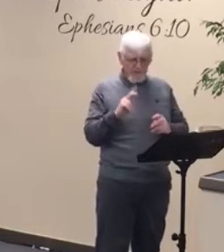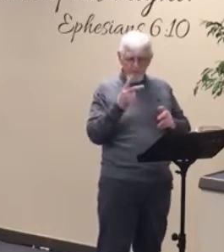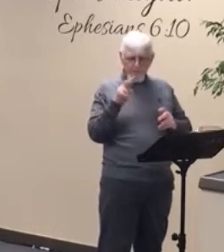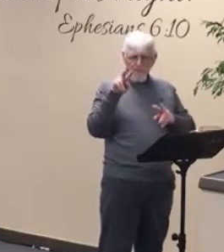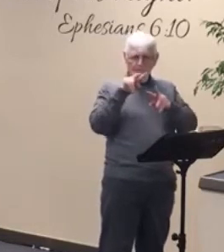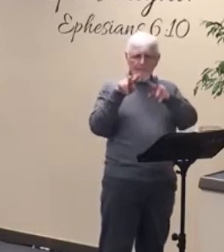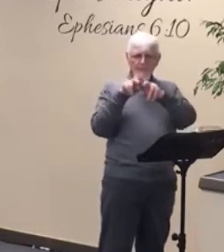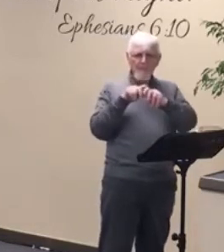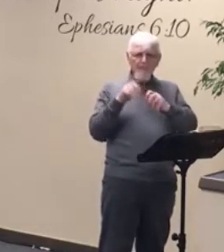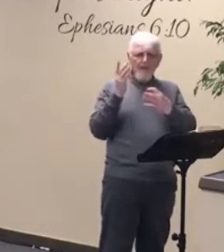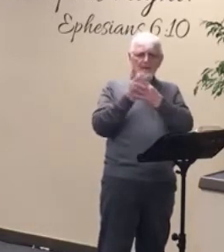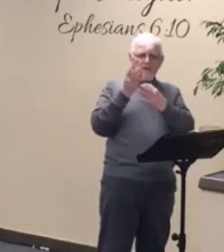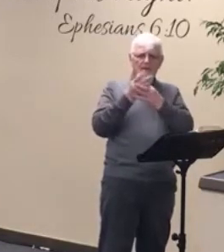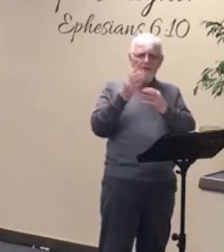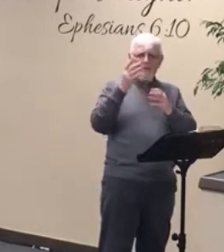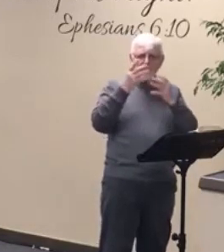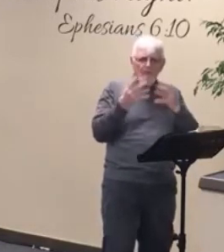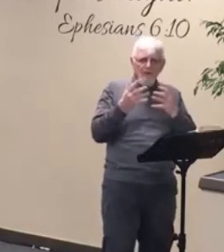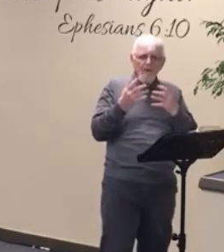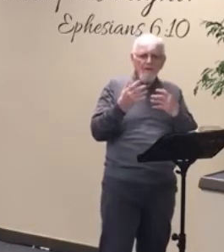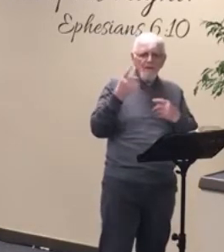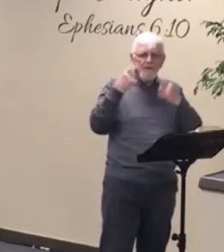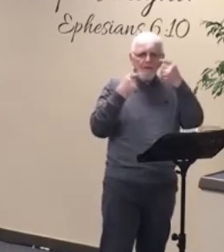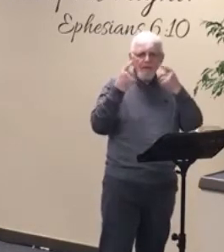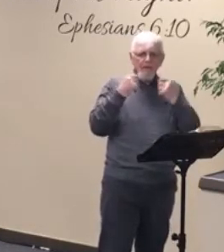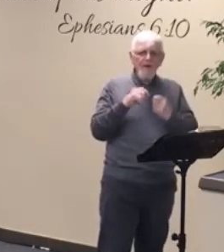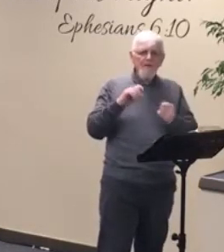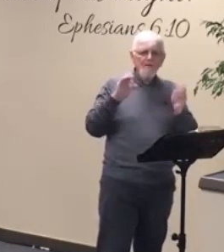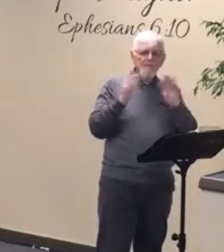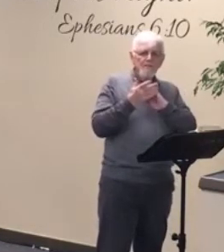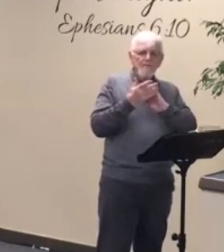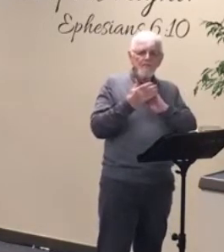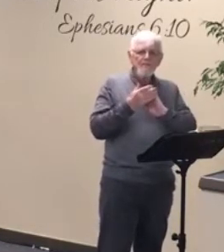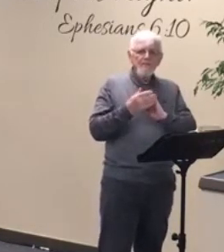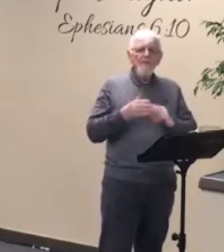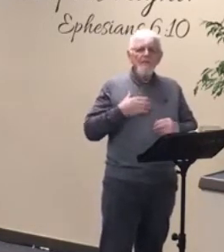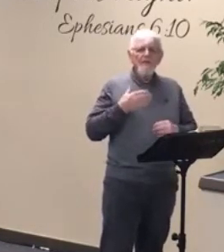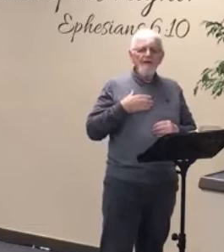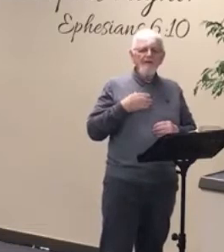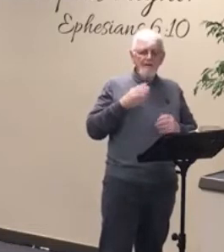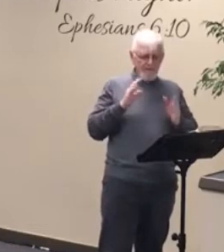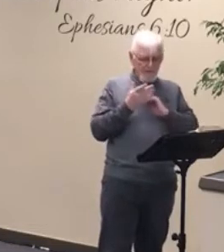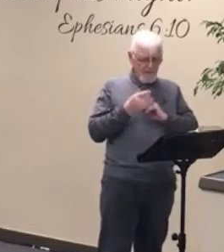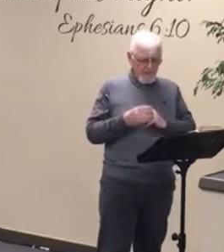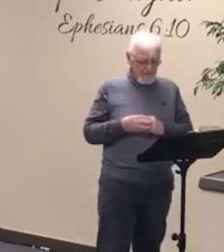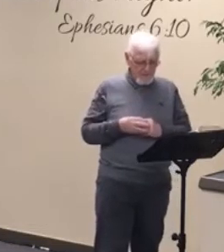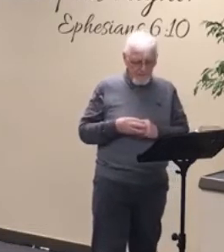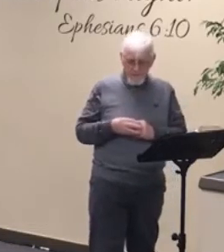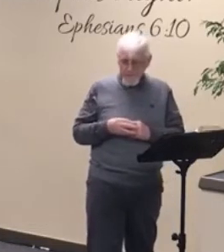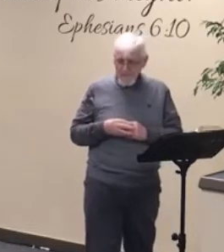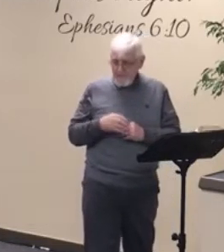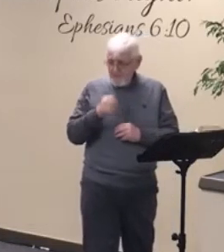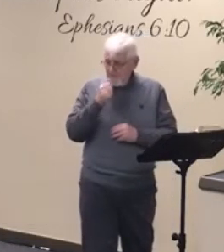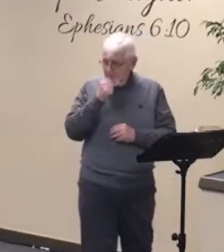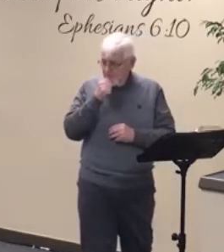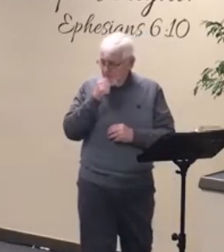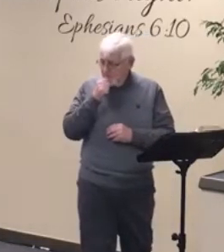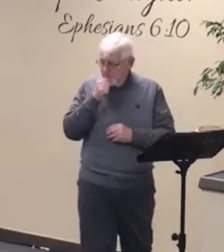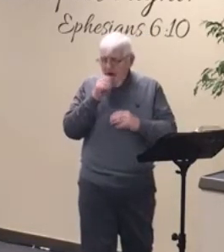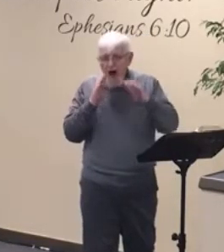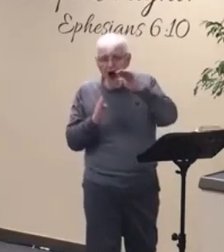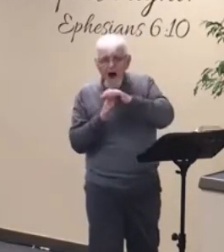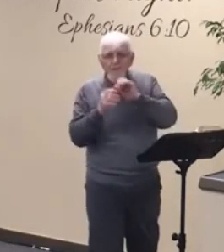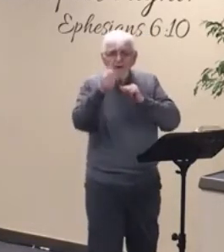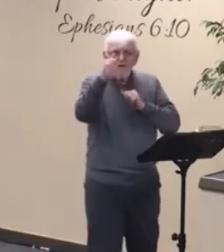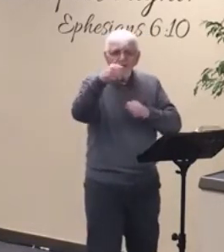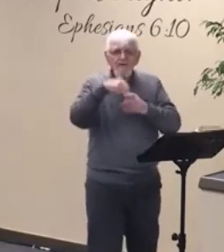Be afflicted and mourn and weep. Let your laughter be turned to mourning and your joy to heaviness. Verse 10, here's the secret of humility. Humble yourselves